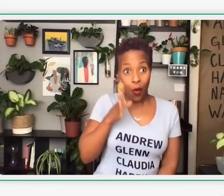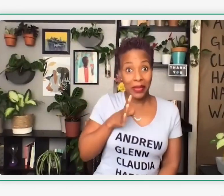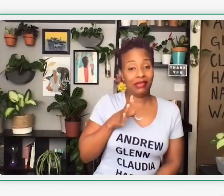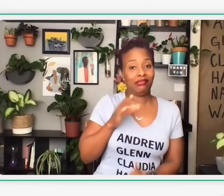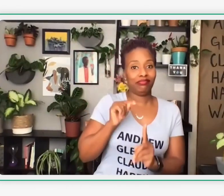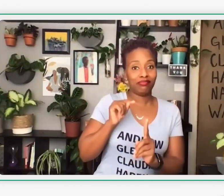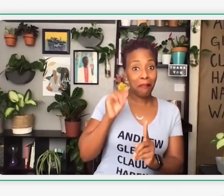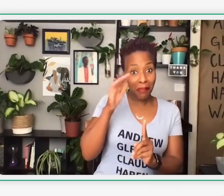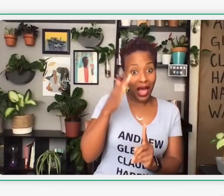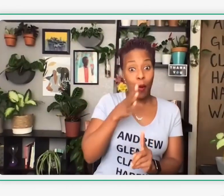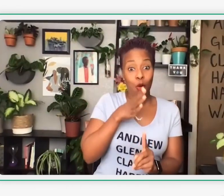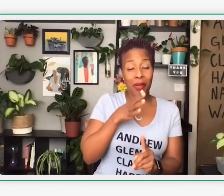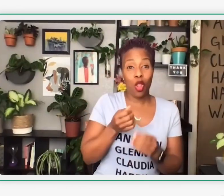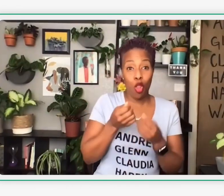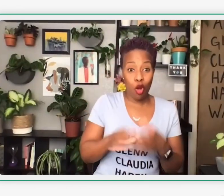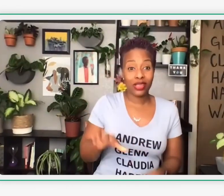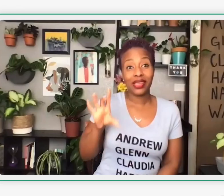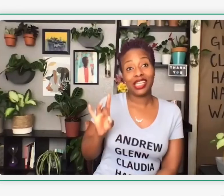to Nakia Smith.